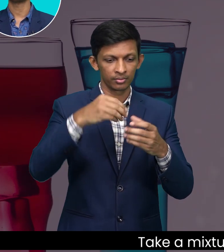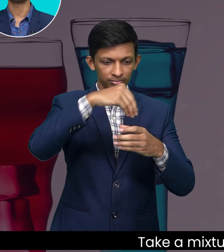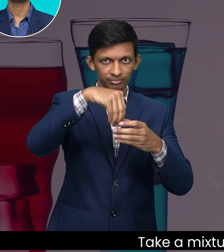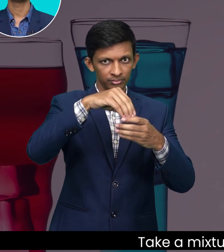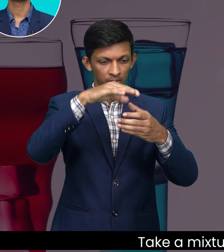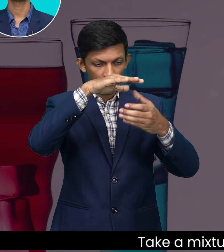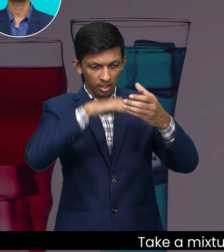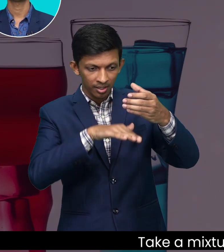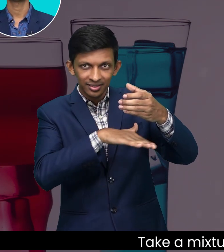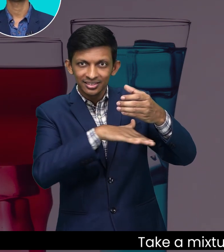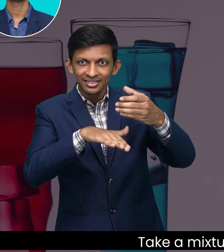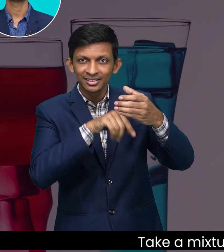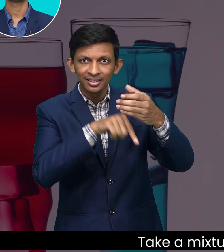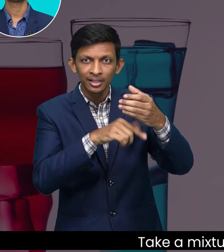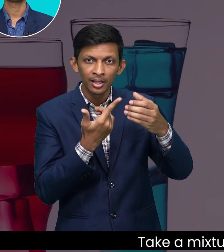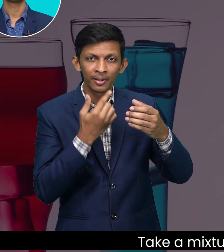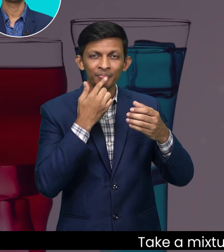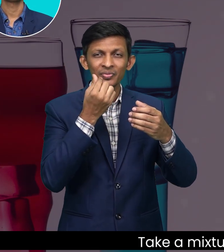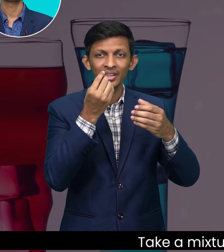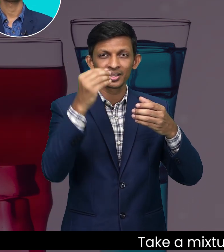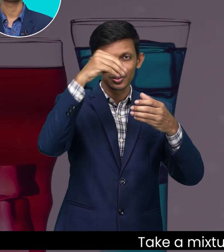sand and salt.